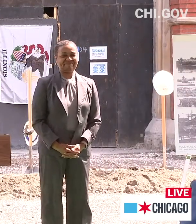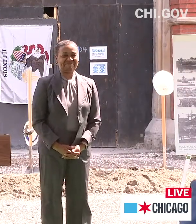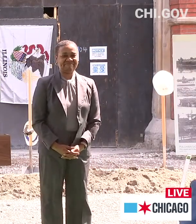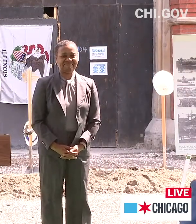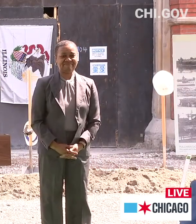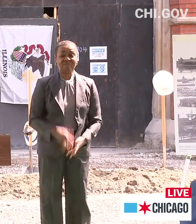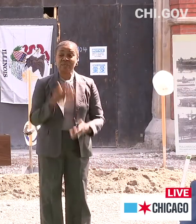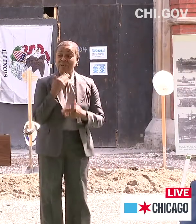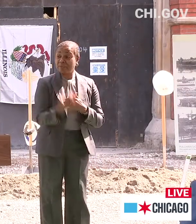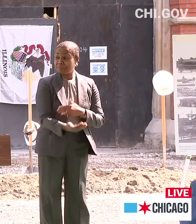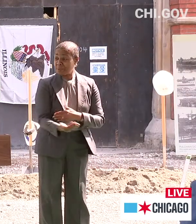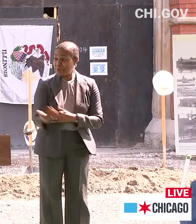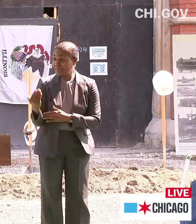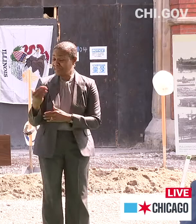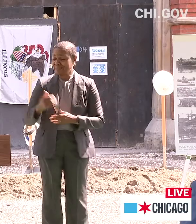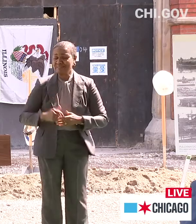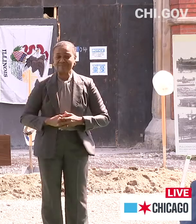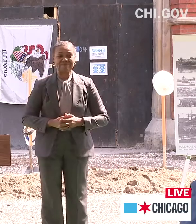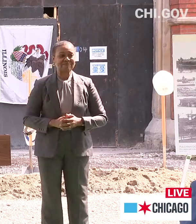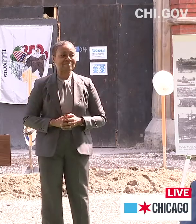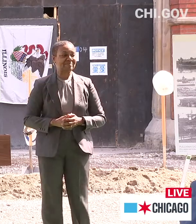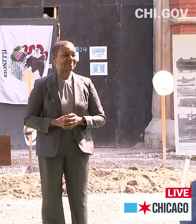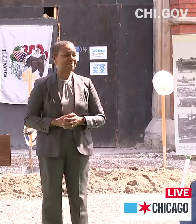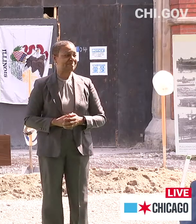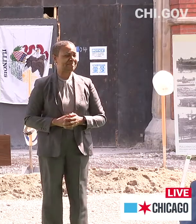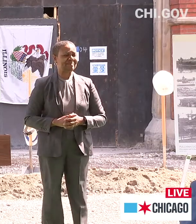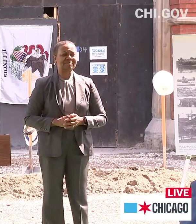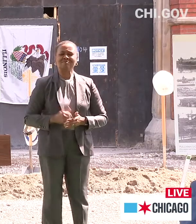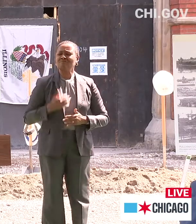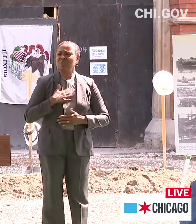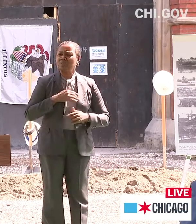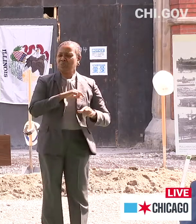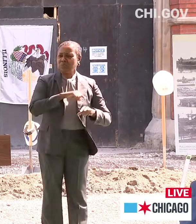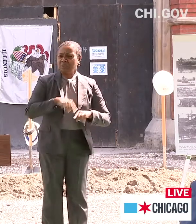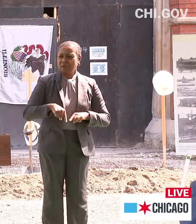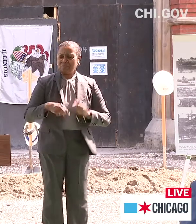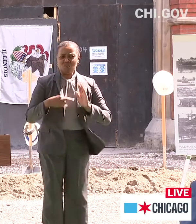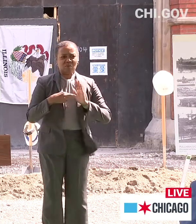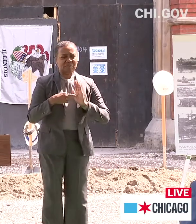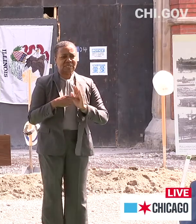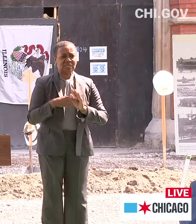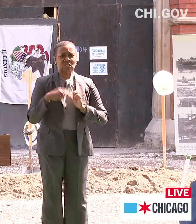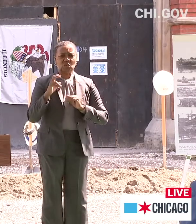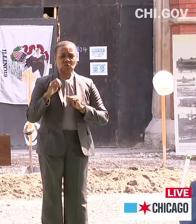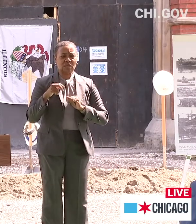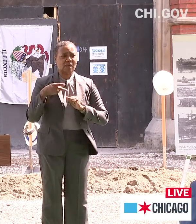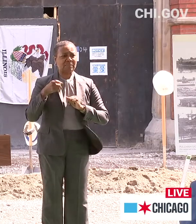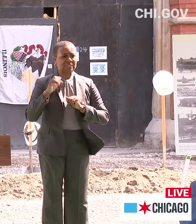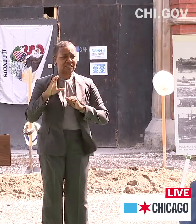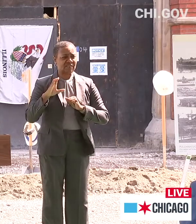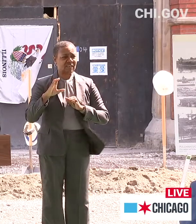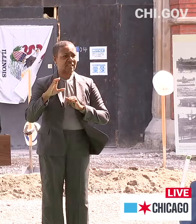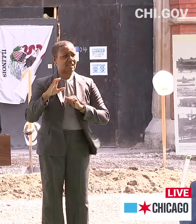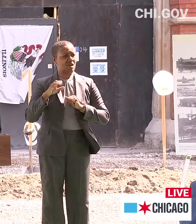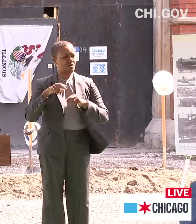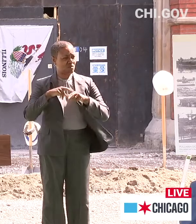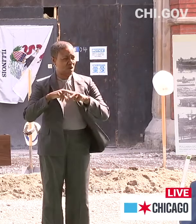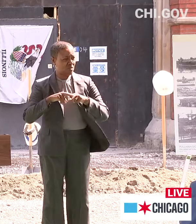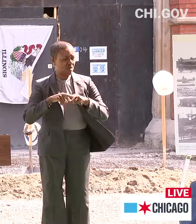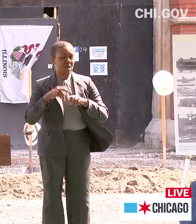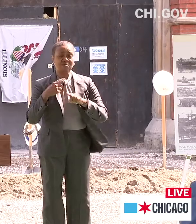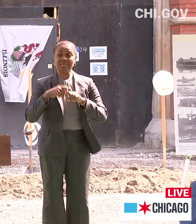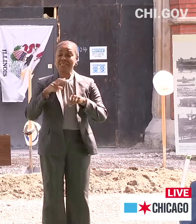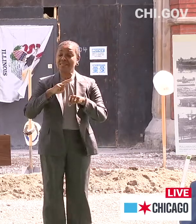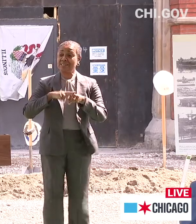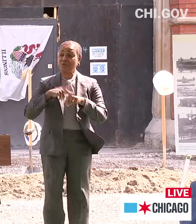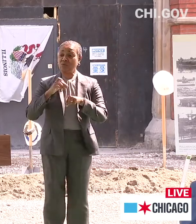Good morning. It's a pleasure to be here today on behalf of Union Pacific Railroad and as a National Park Foundation